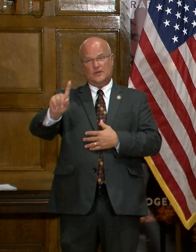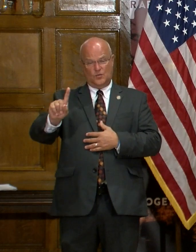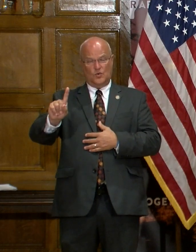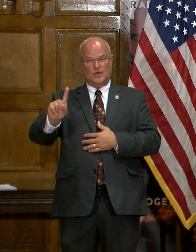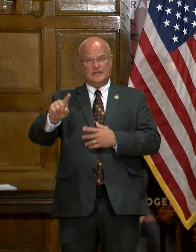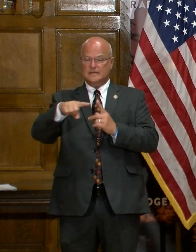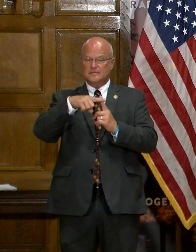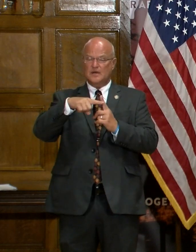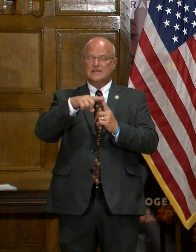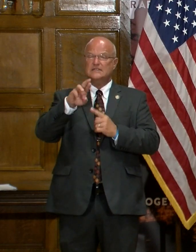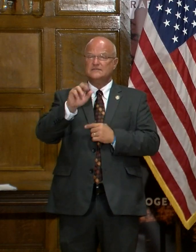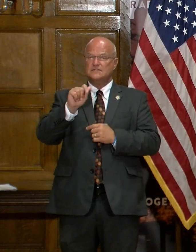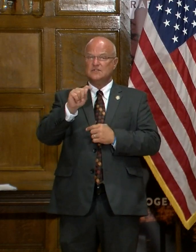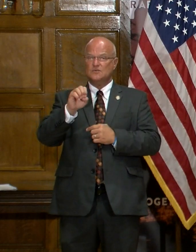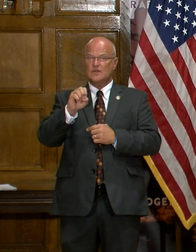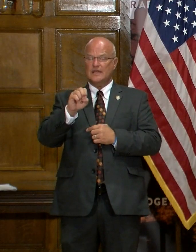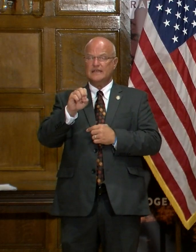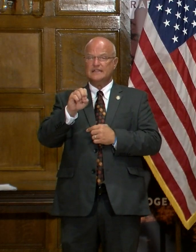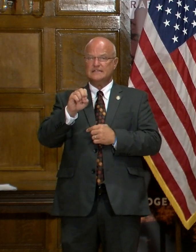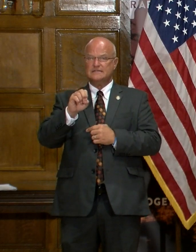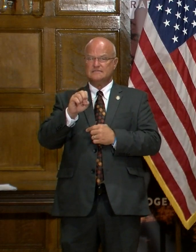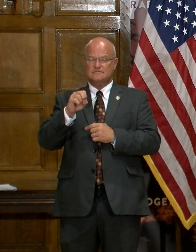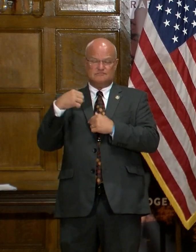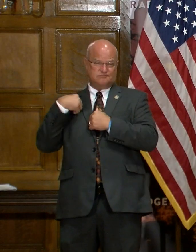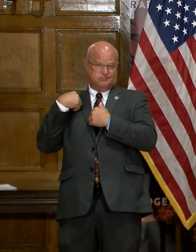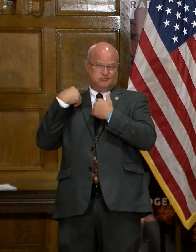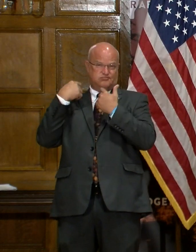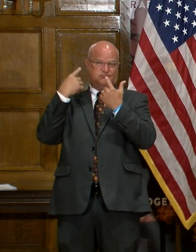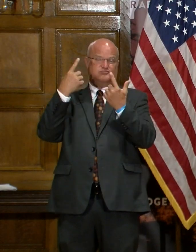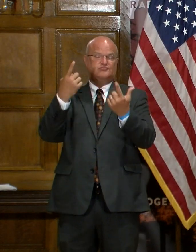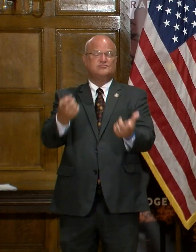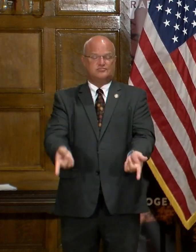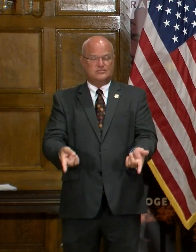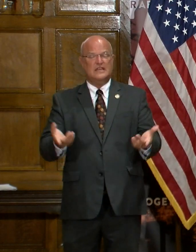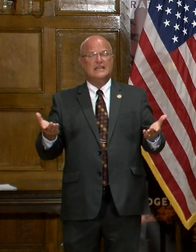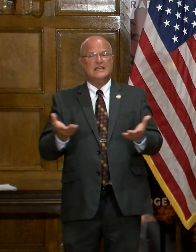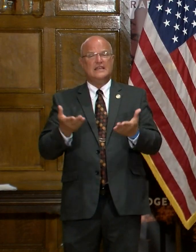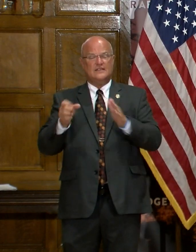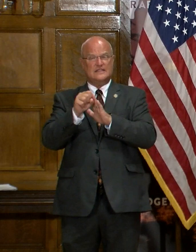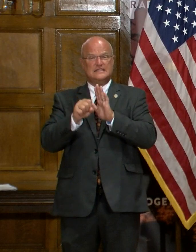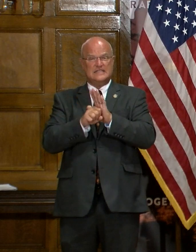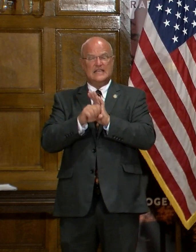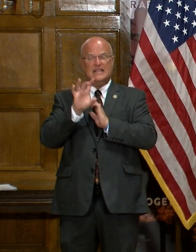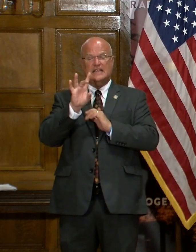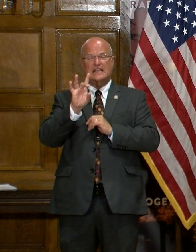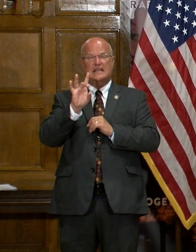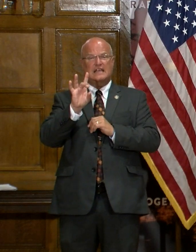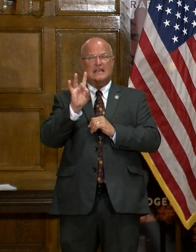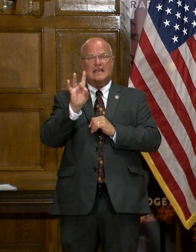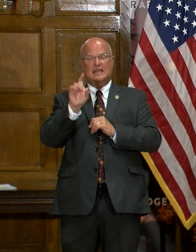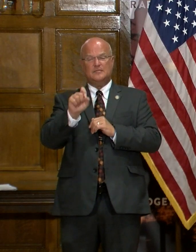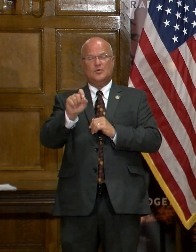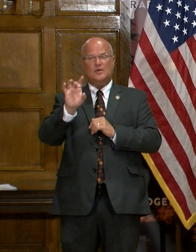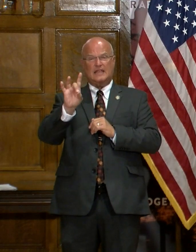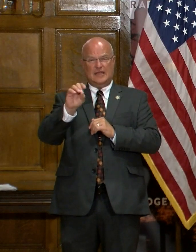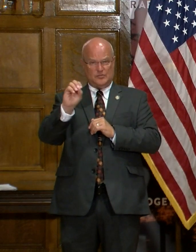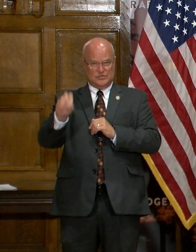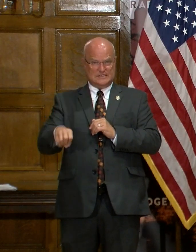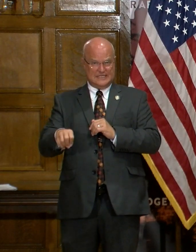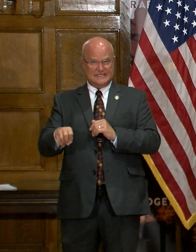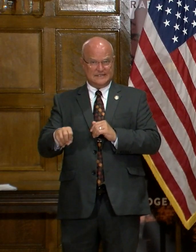5,341. Our positivity rate cumulatively, that is throughout the entire epidemic here in the state, has been